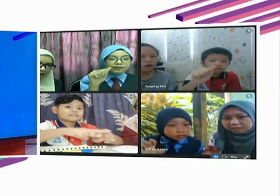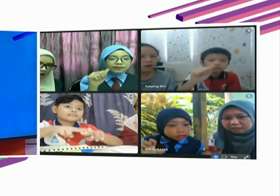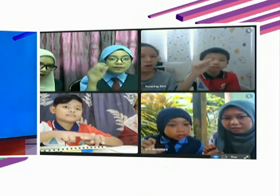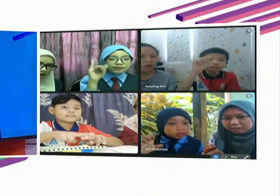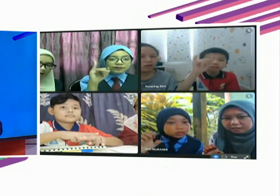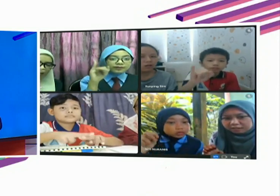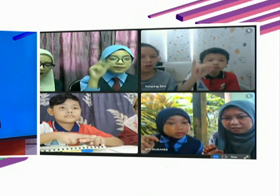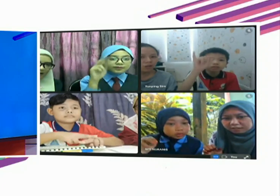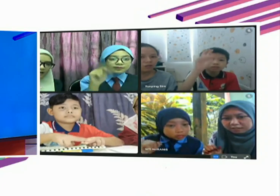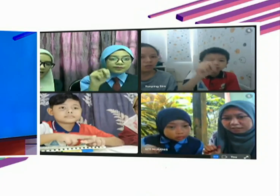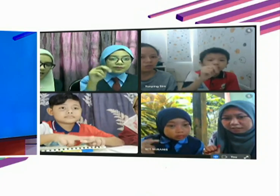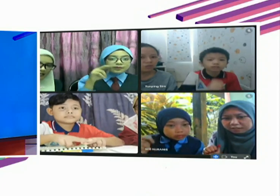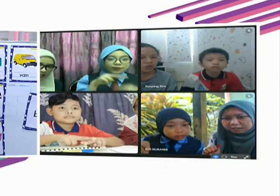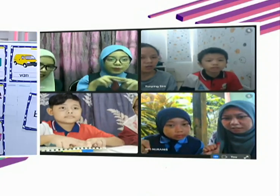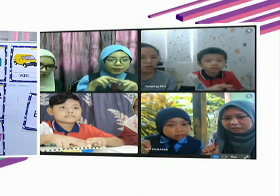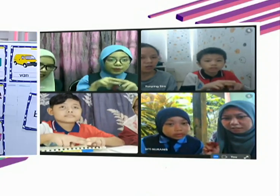T-R-E-I-N.